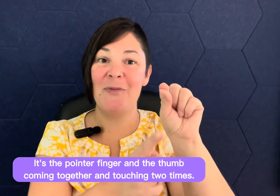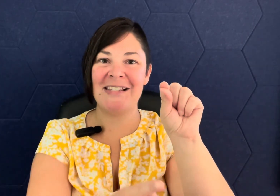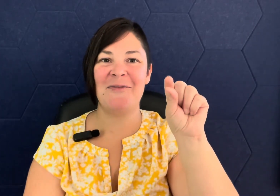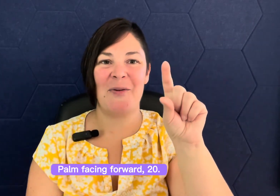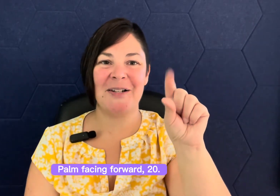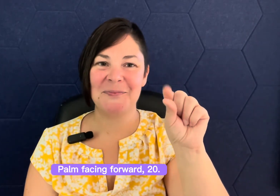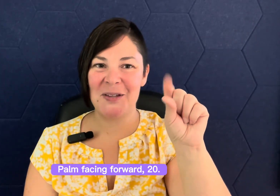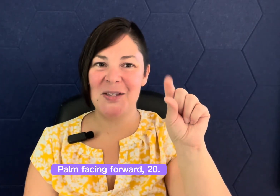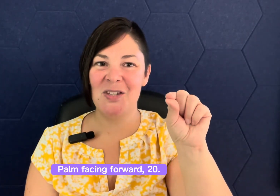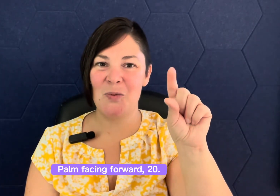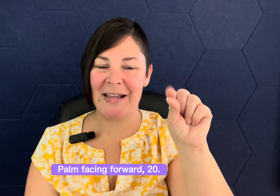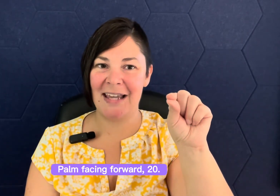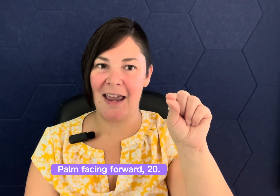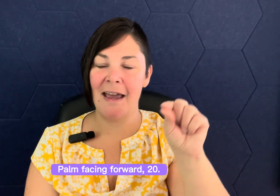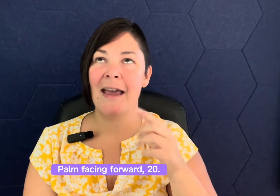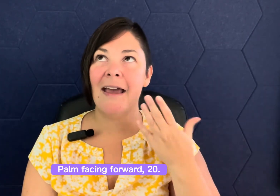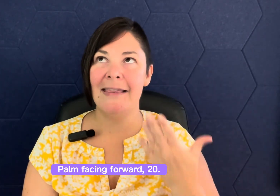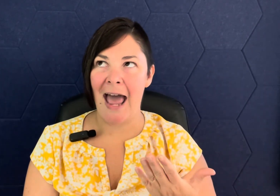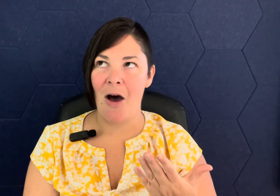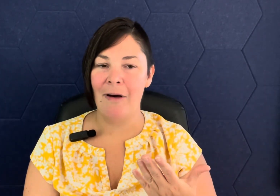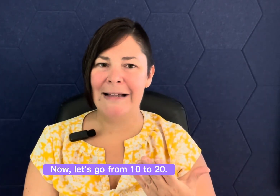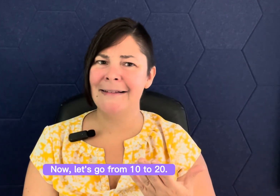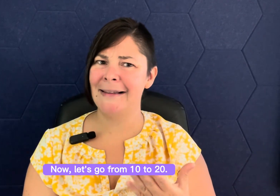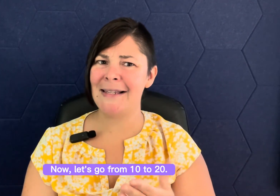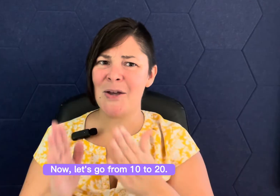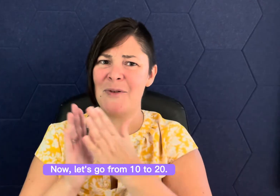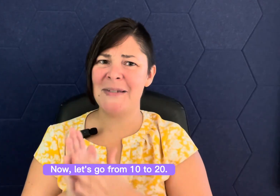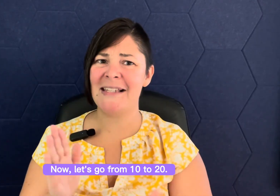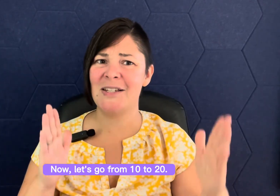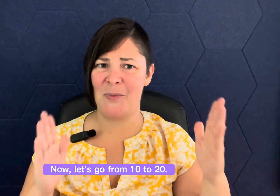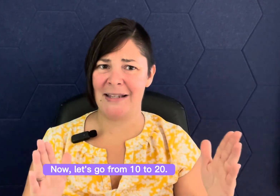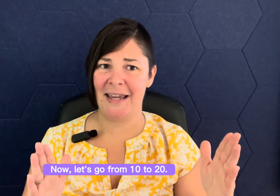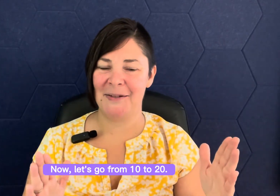facing forward. 20. Now, let's go from 10 to 20.